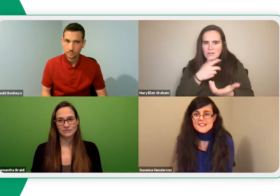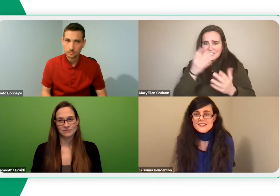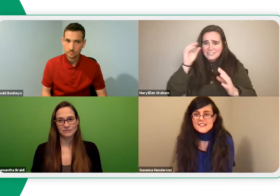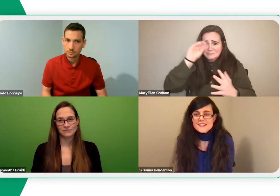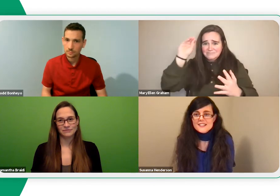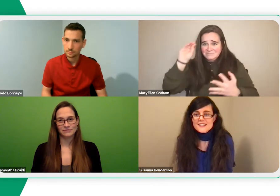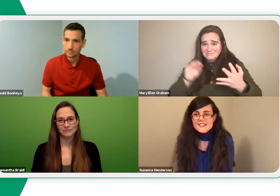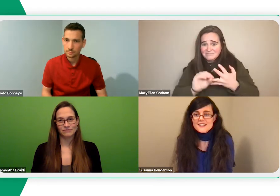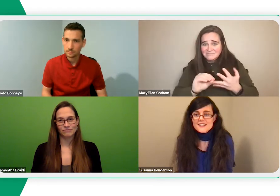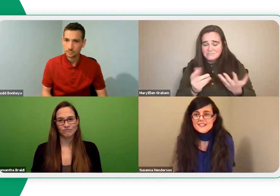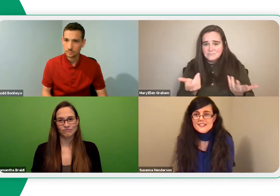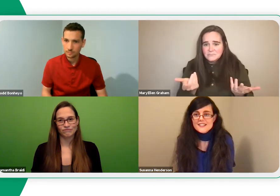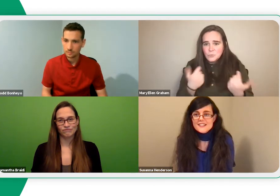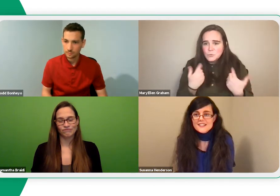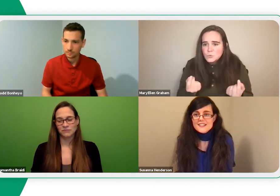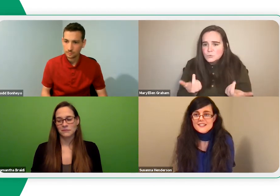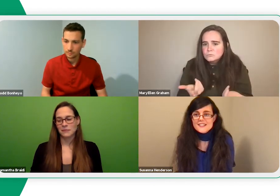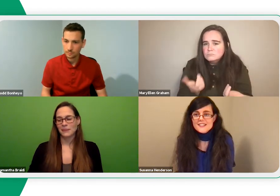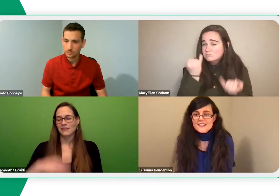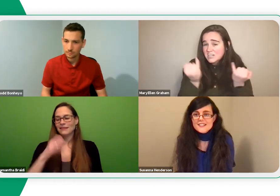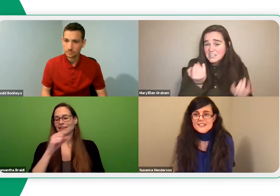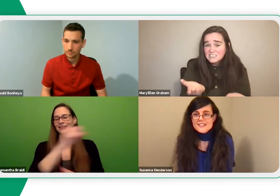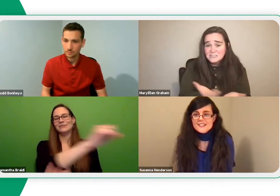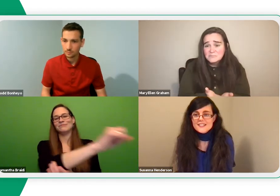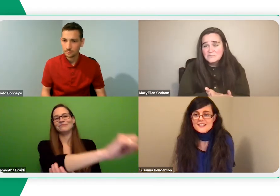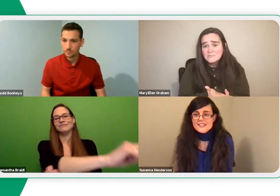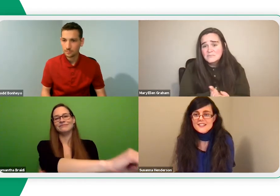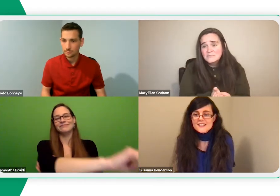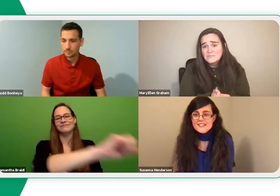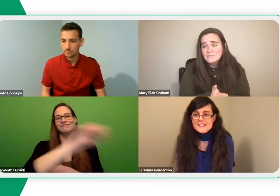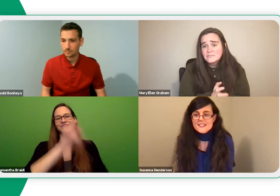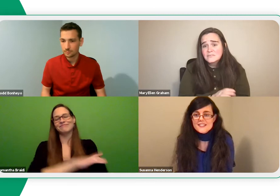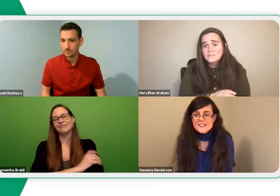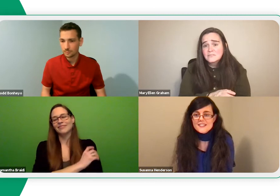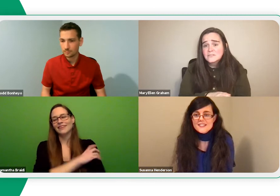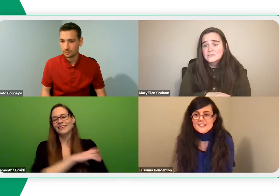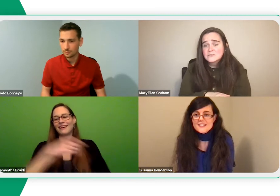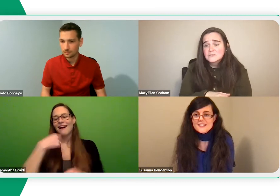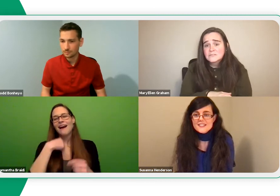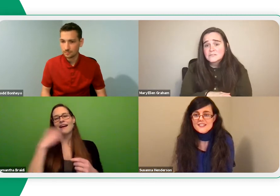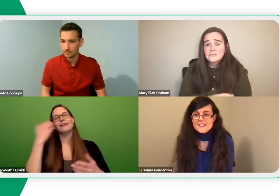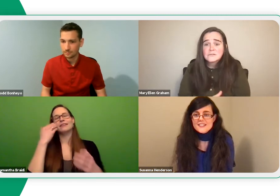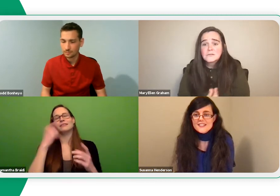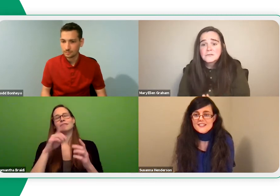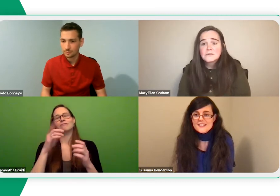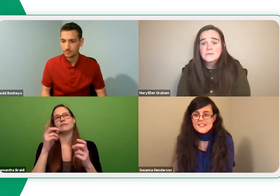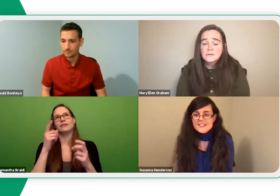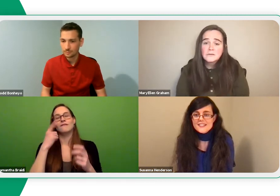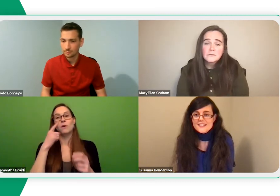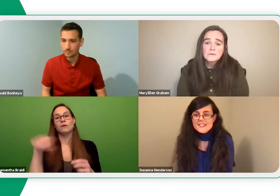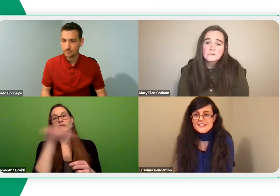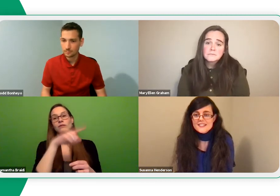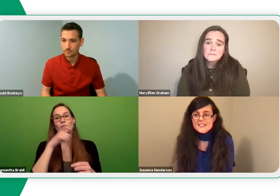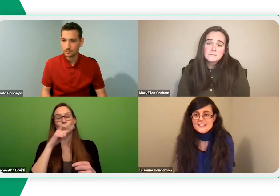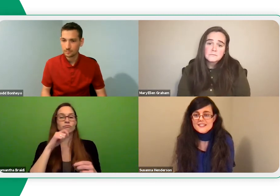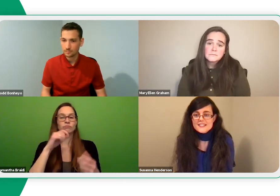Now, if nothing can be removed and all the curriculum that is listed by the state or required by the state has to be taught, then how do you work